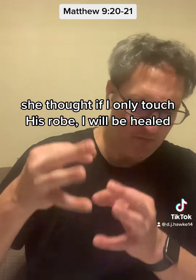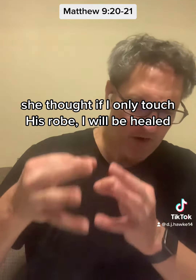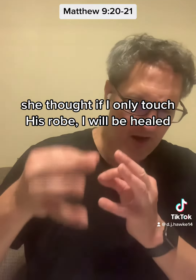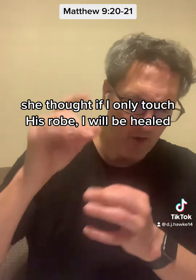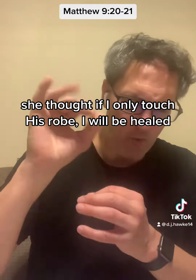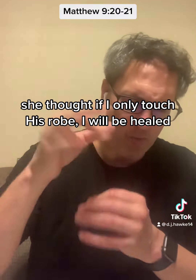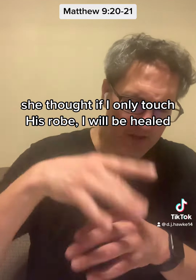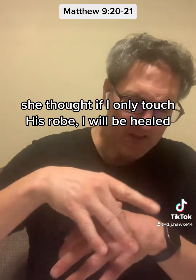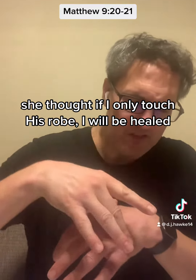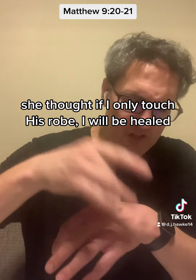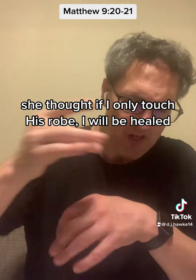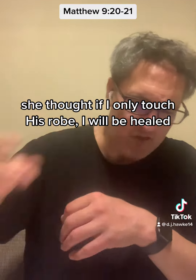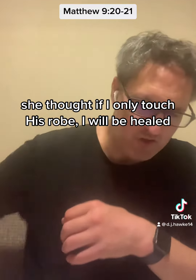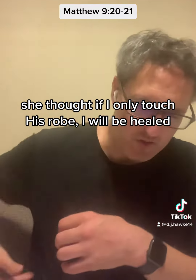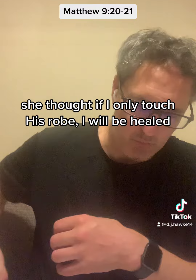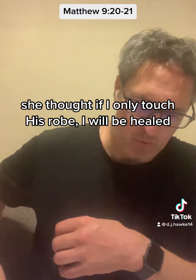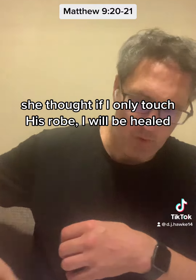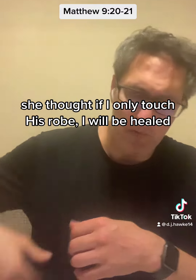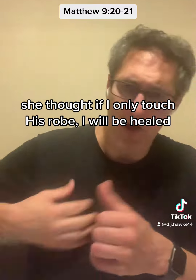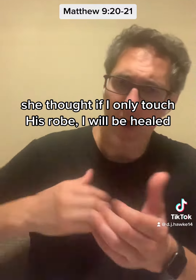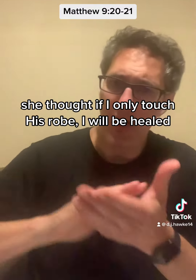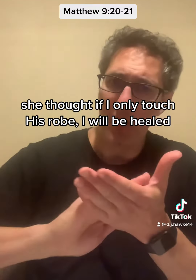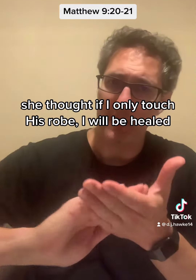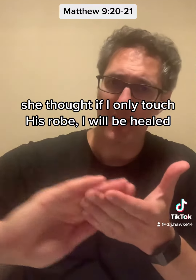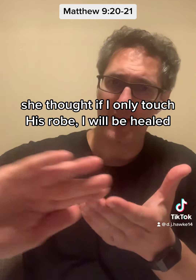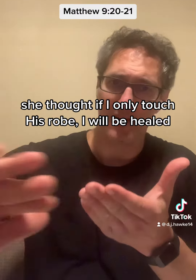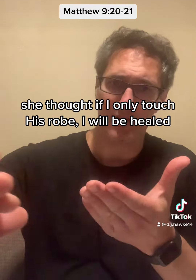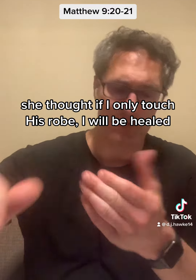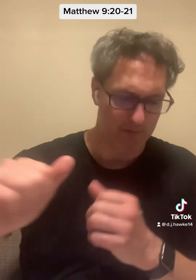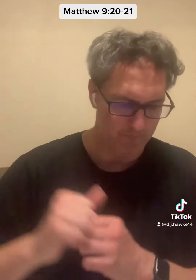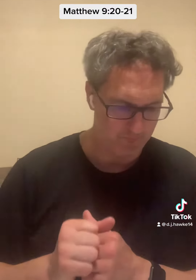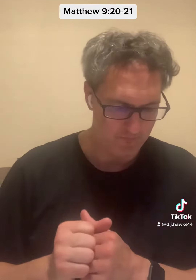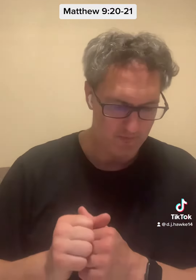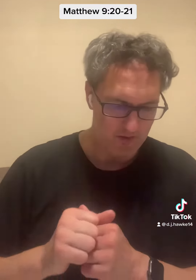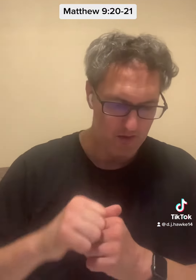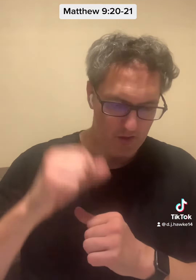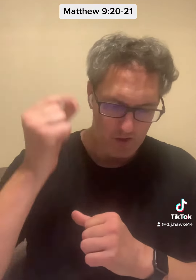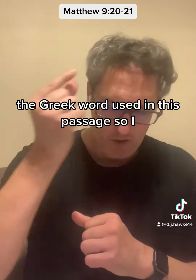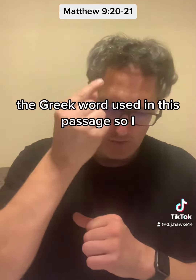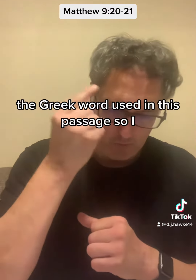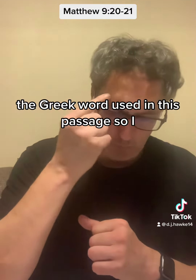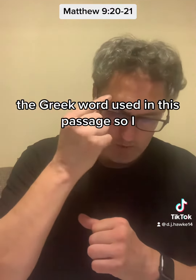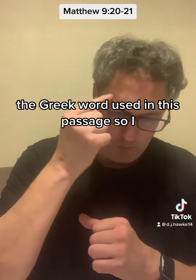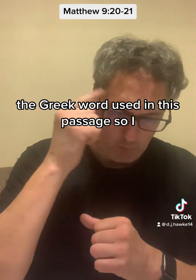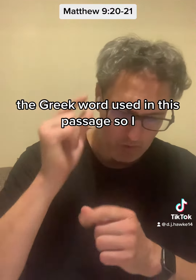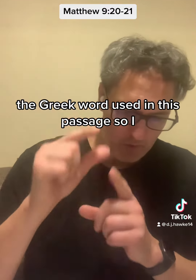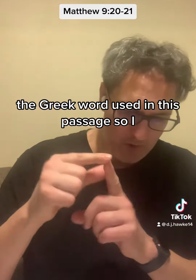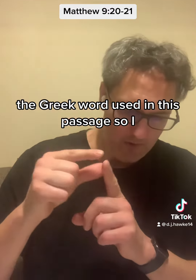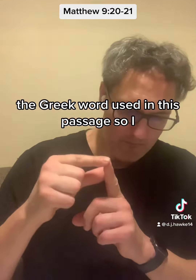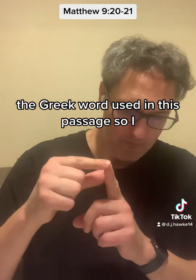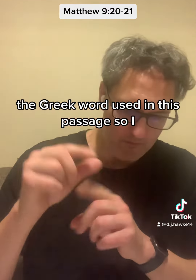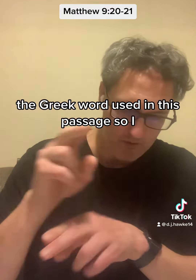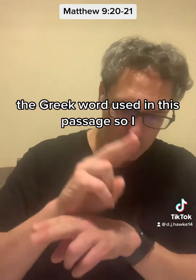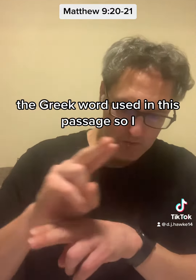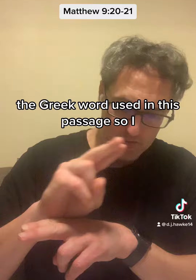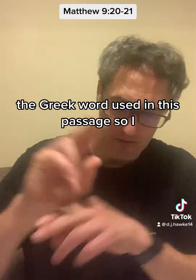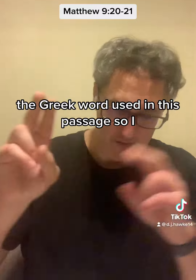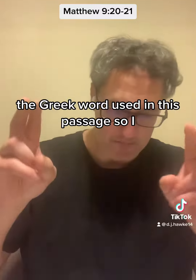I only touch his robe, I'll be healed. The Greek word used in this